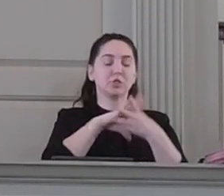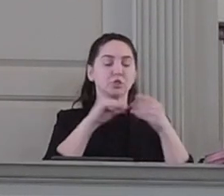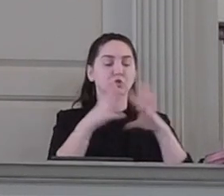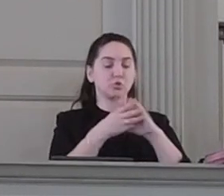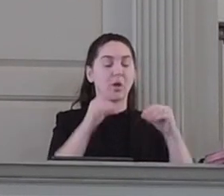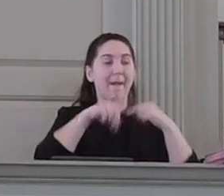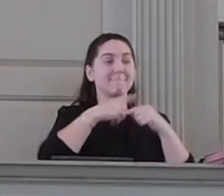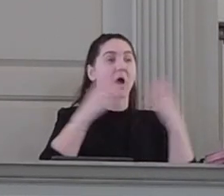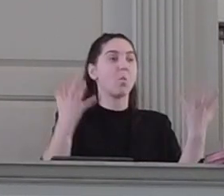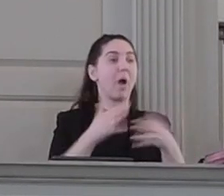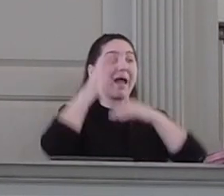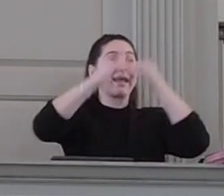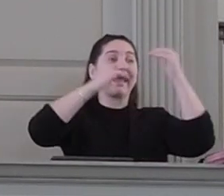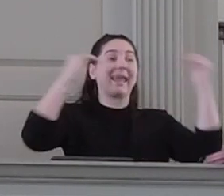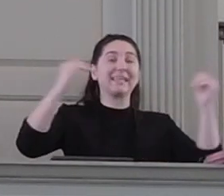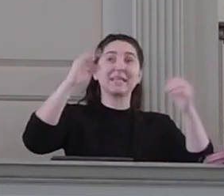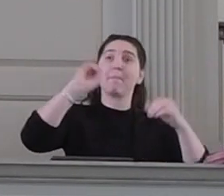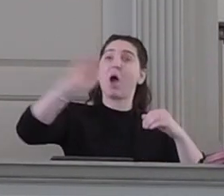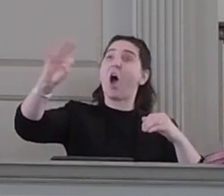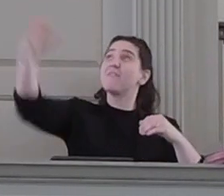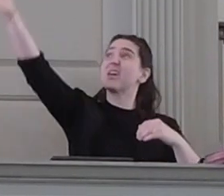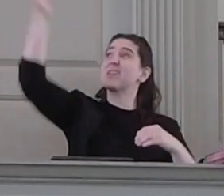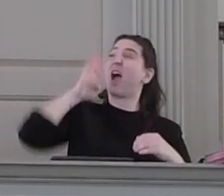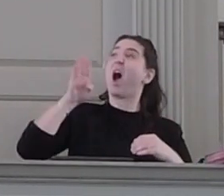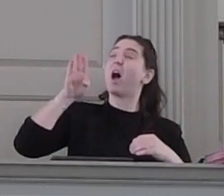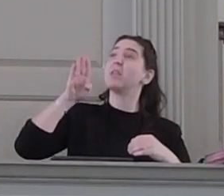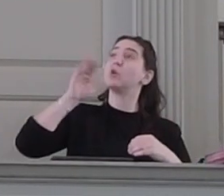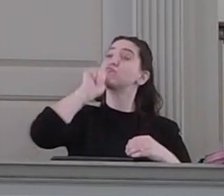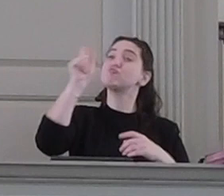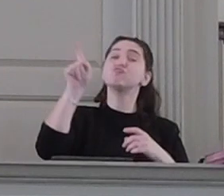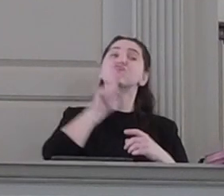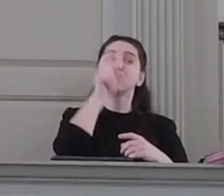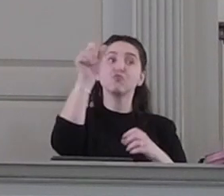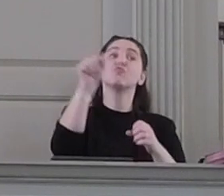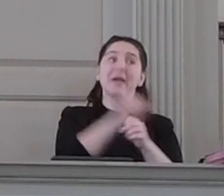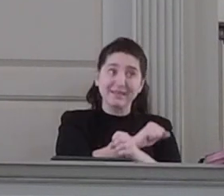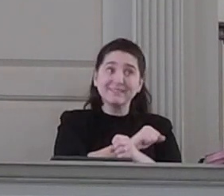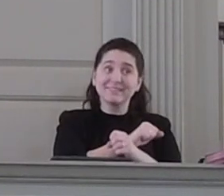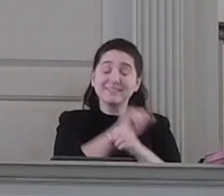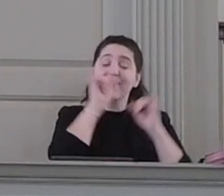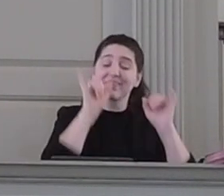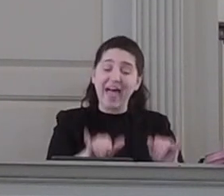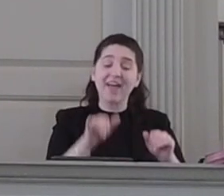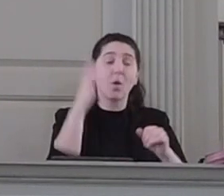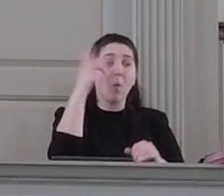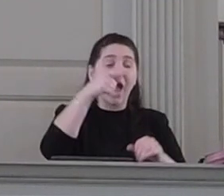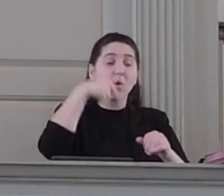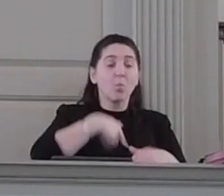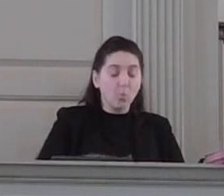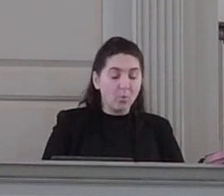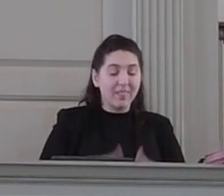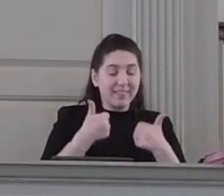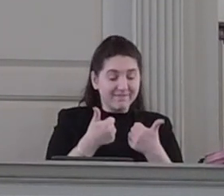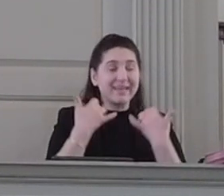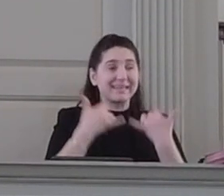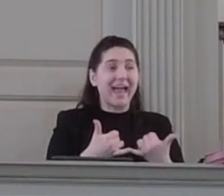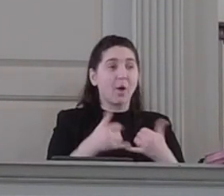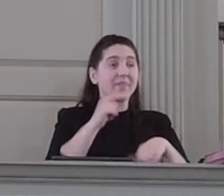God were not idle tales, because we are living in the times that God has created.